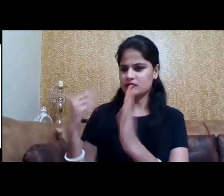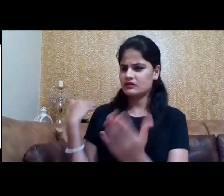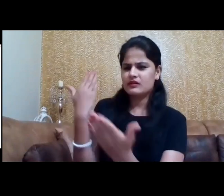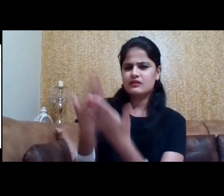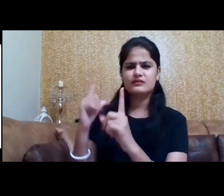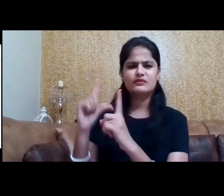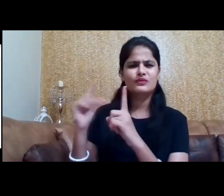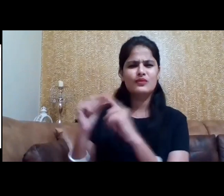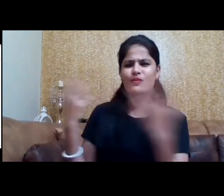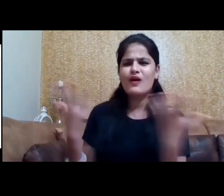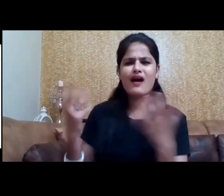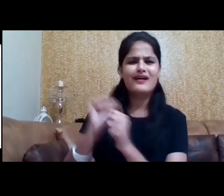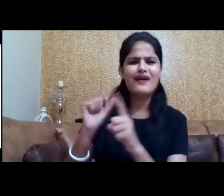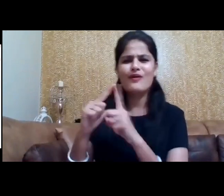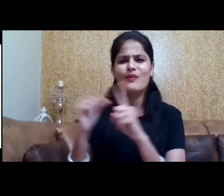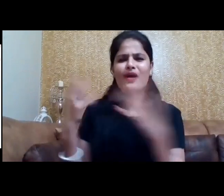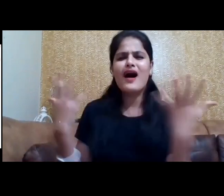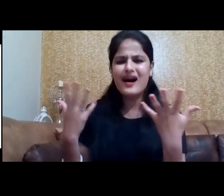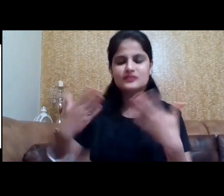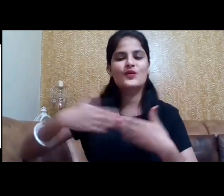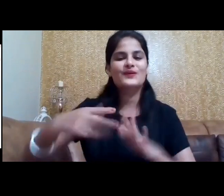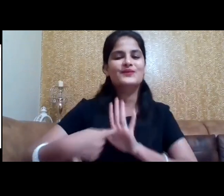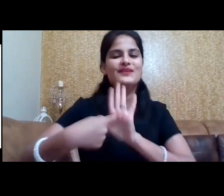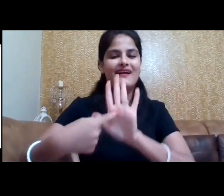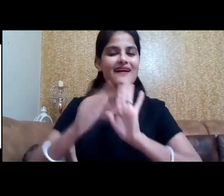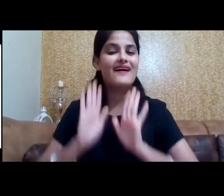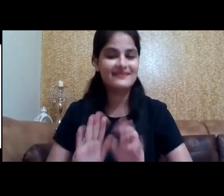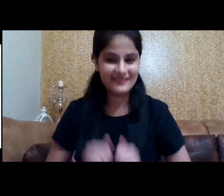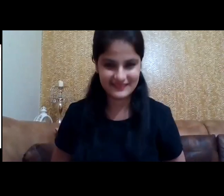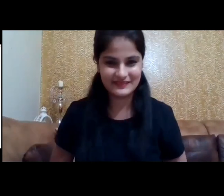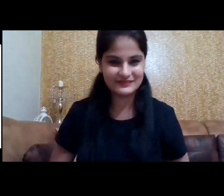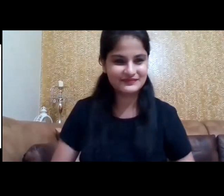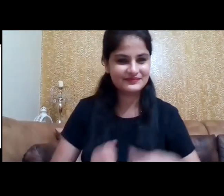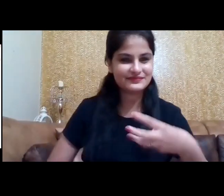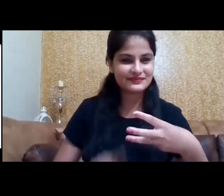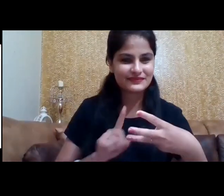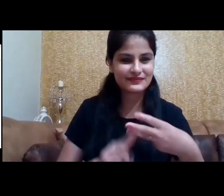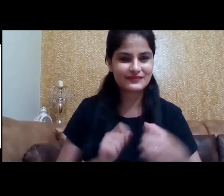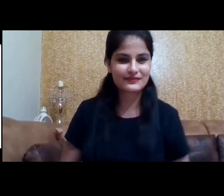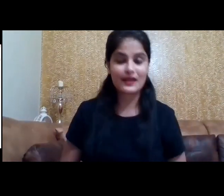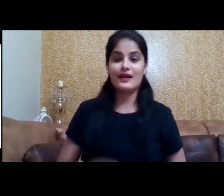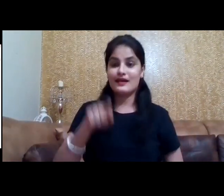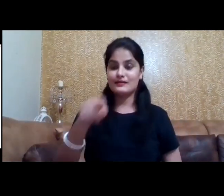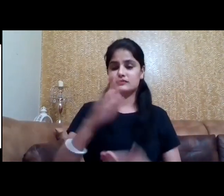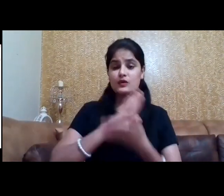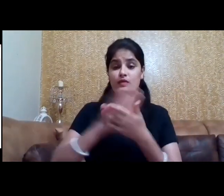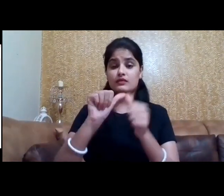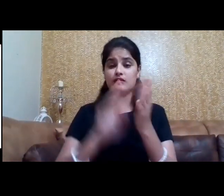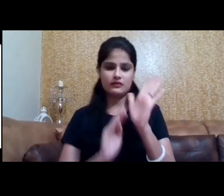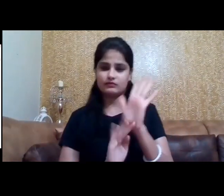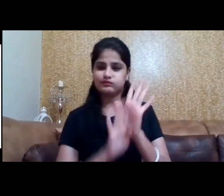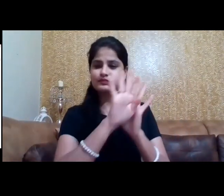we our organization, we are here a million, and we will be telling you about the progress that we have made till date, what all we have